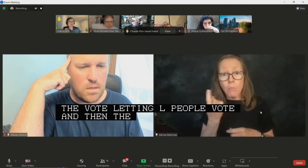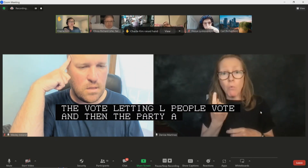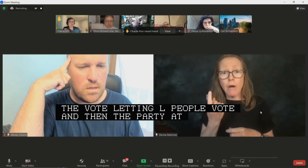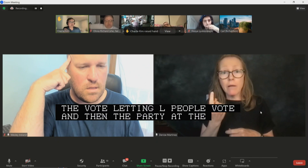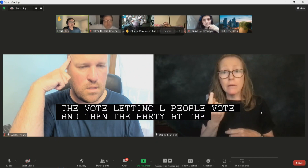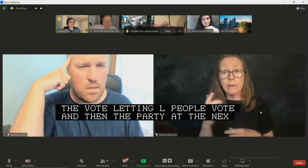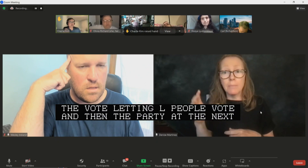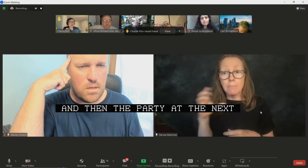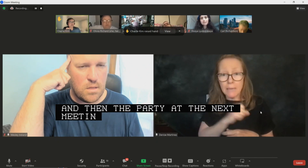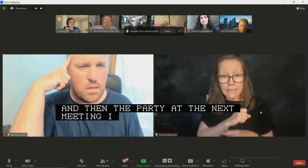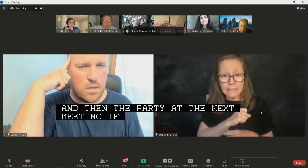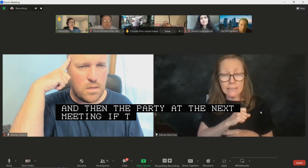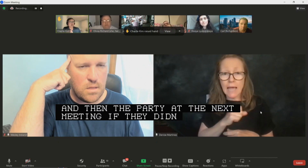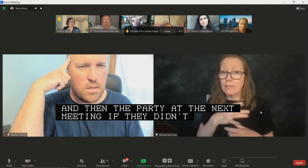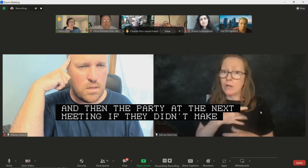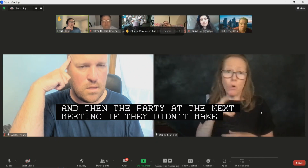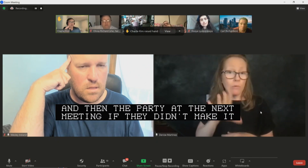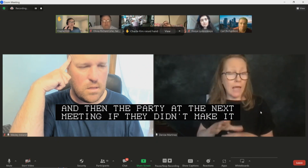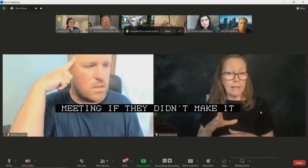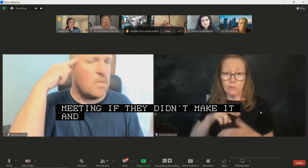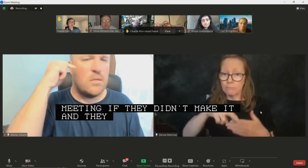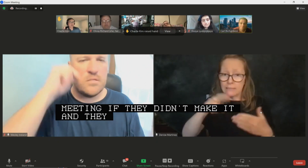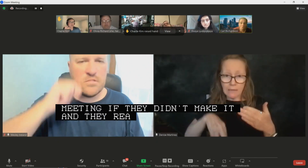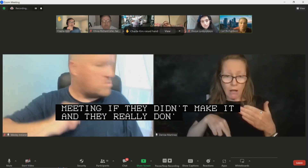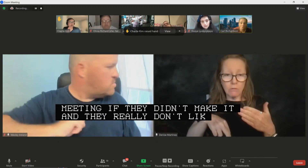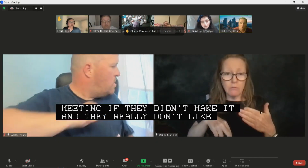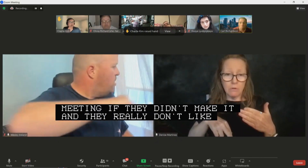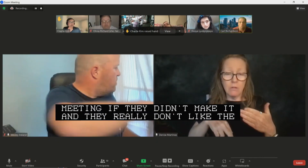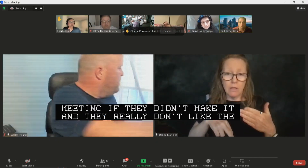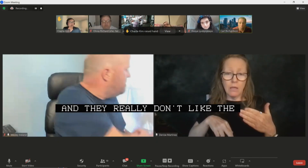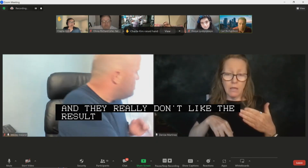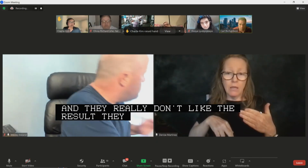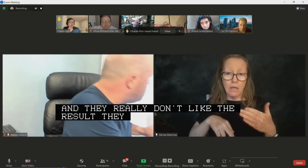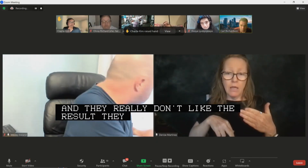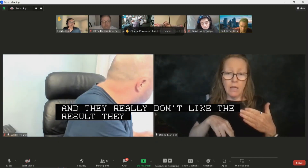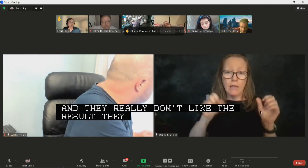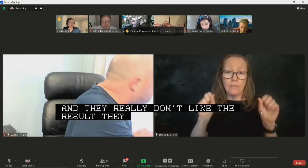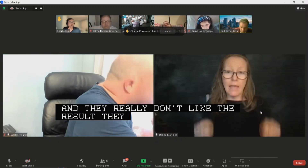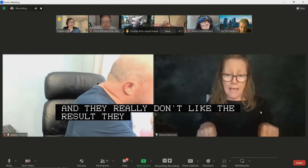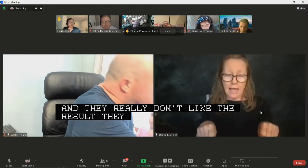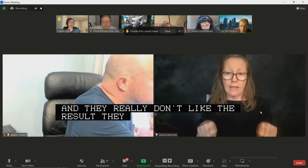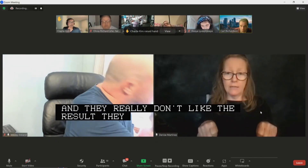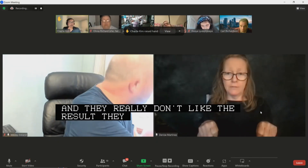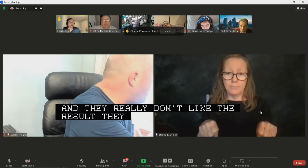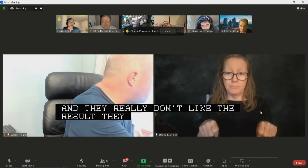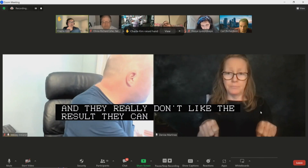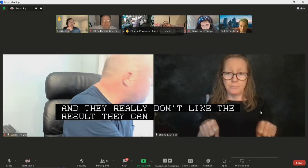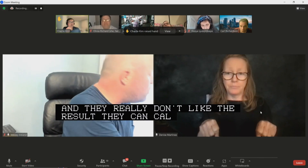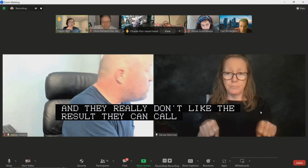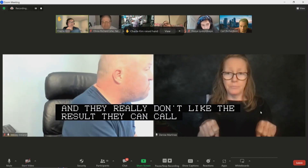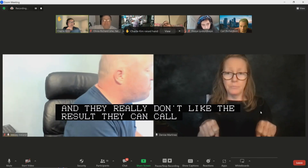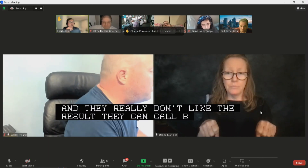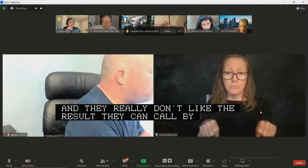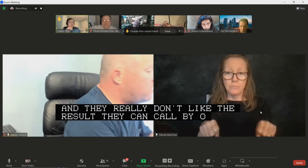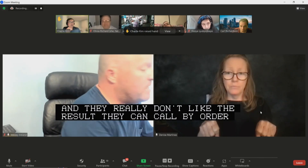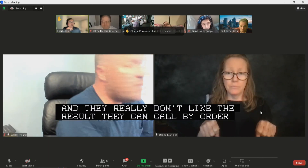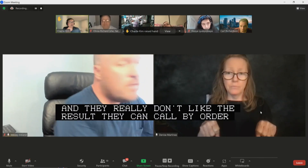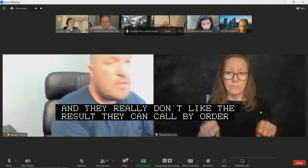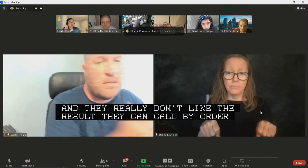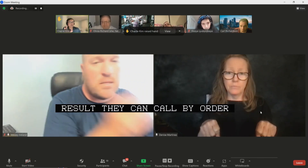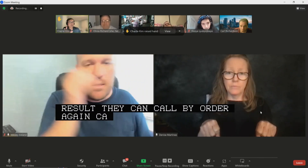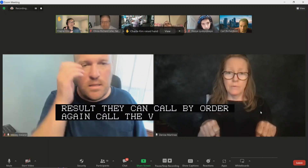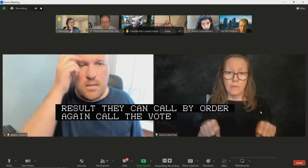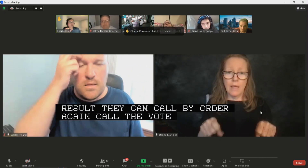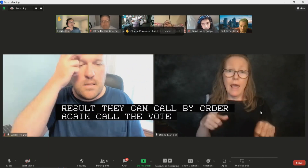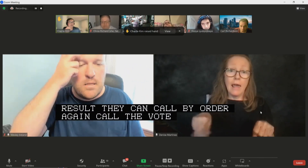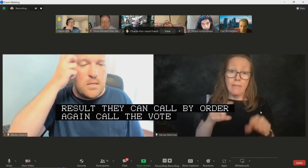don't like the results, they can call, you know, by order again to call the vote again. So I just want to make that clear, and I know that we